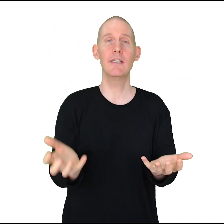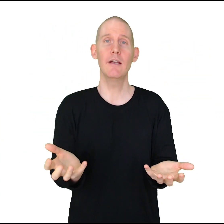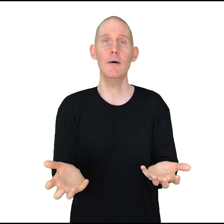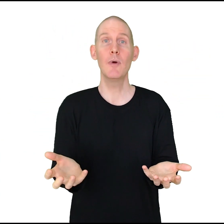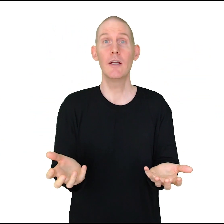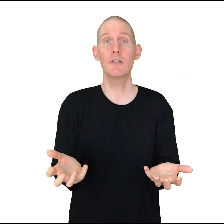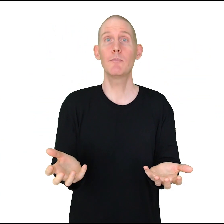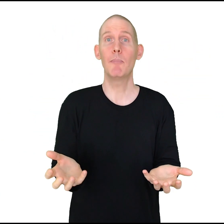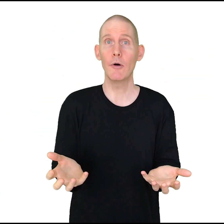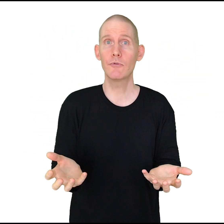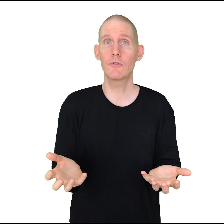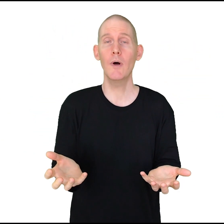up. Just bounce twice.